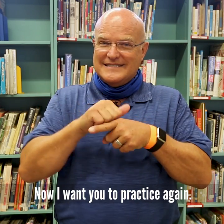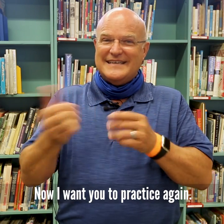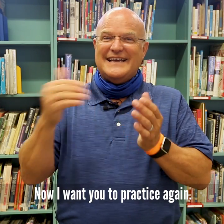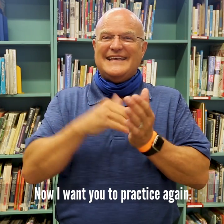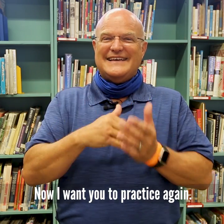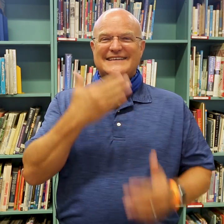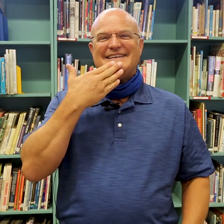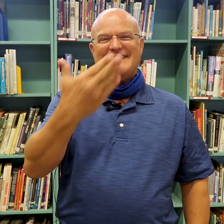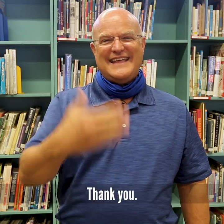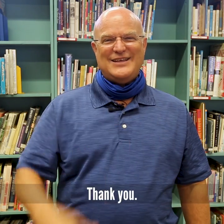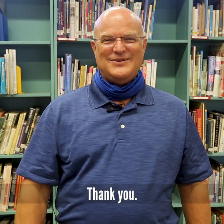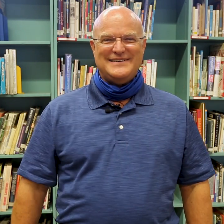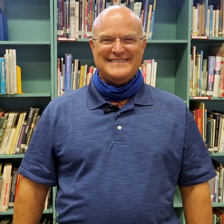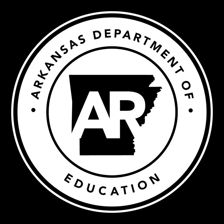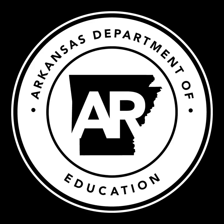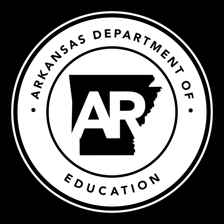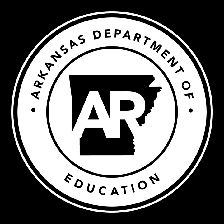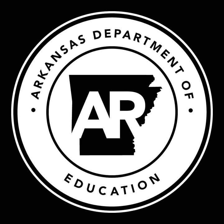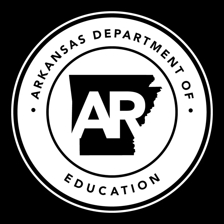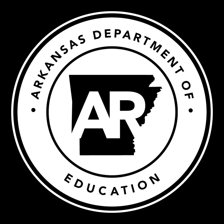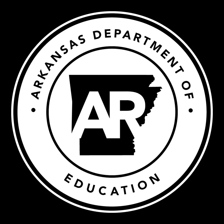again. Thank you. Thank you. Thank you. You